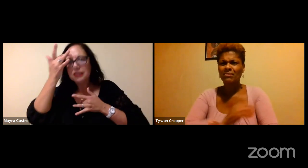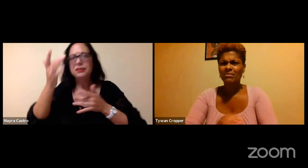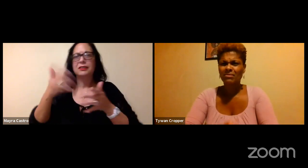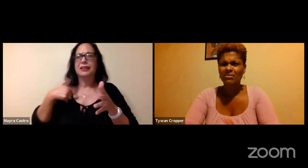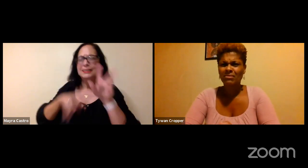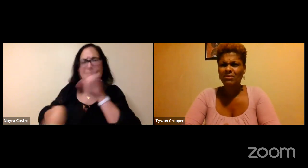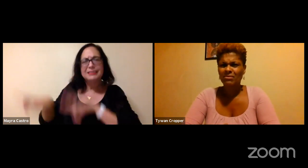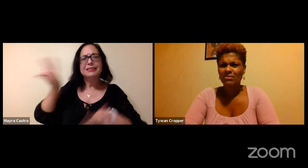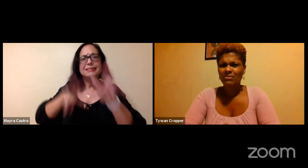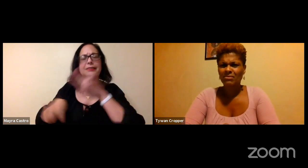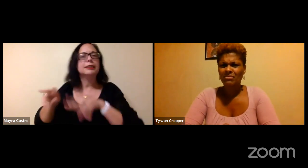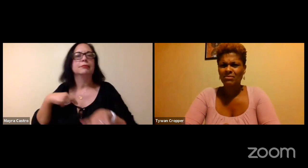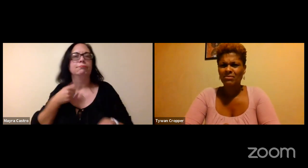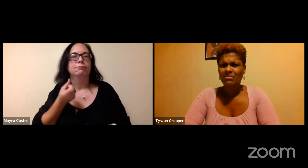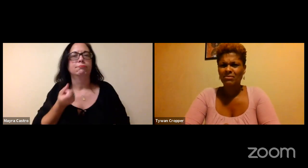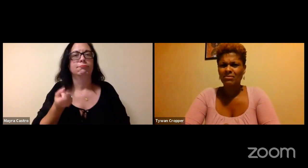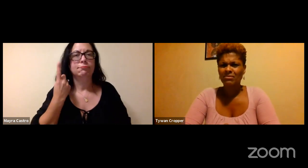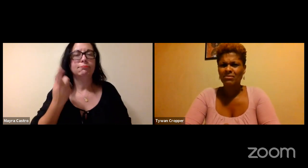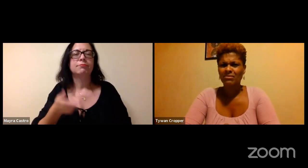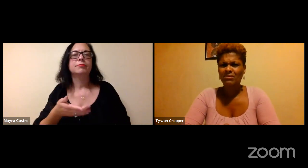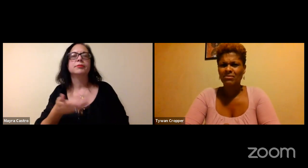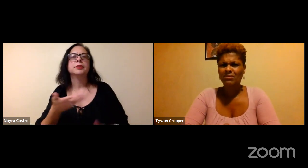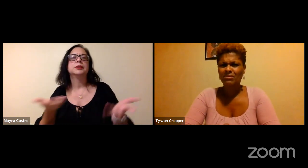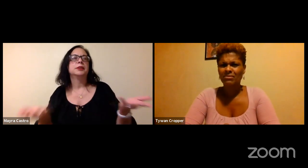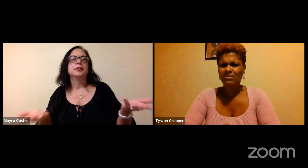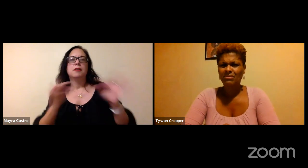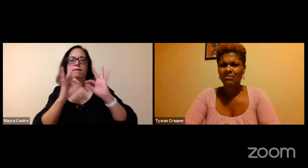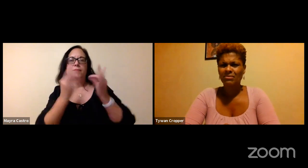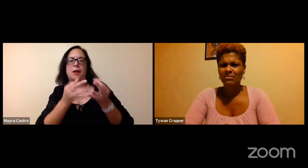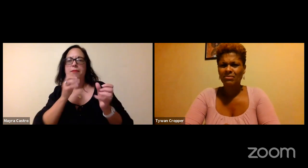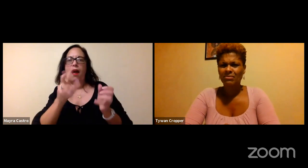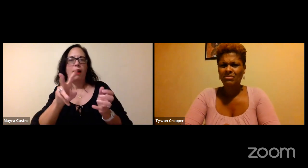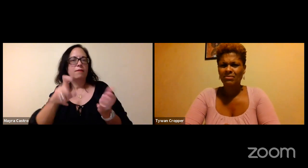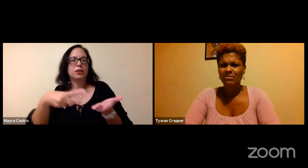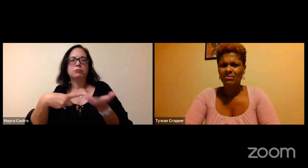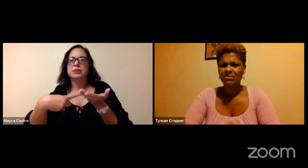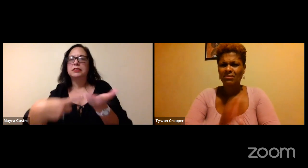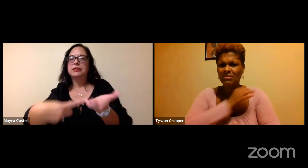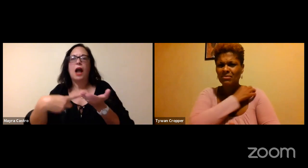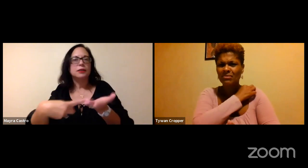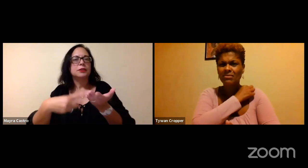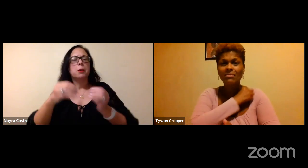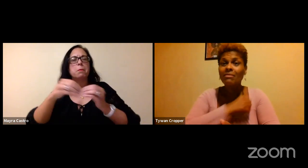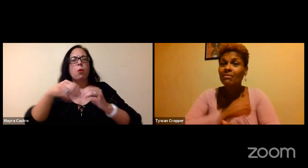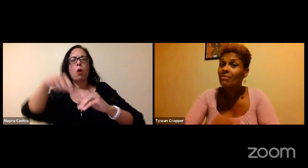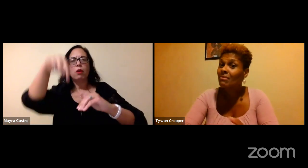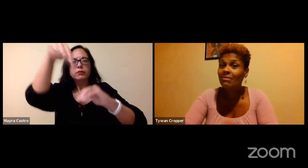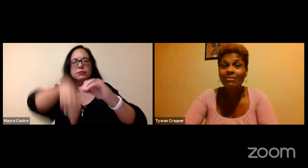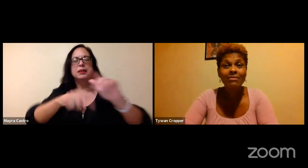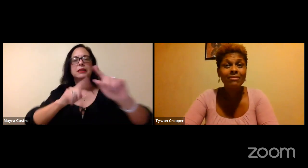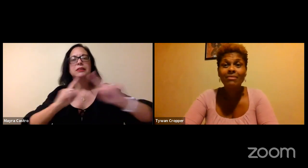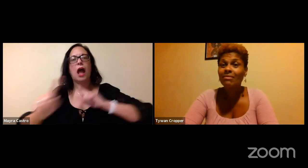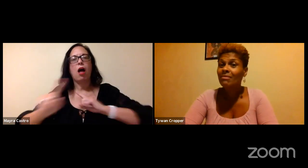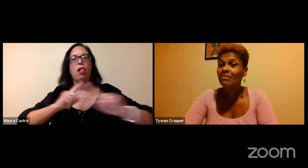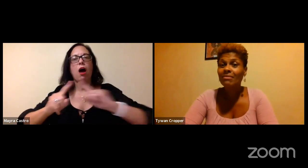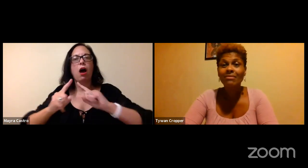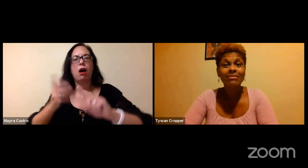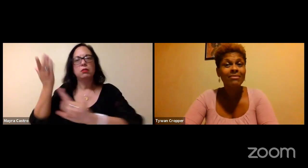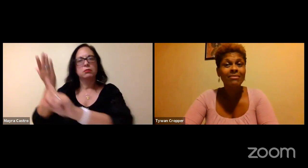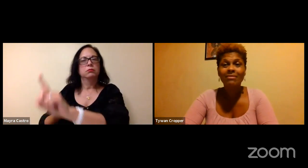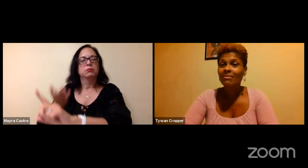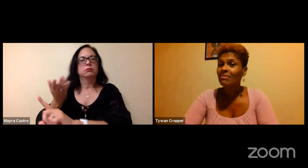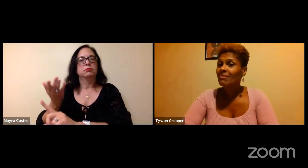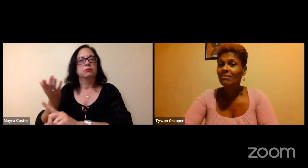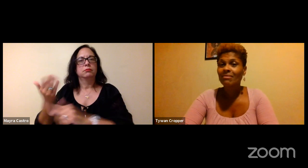didn't understand his behavior. I didn't understand things that I would see. And my